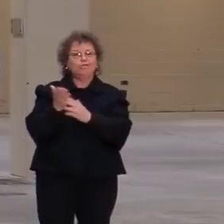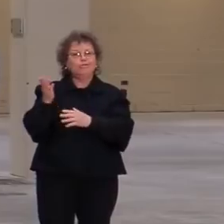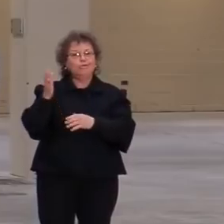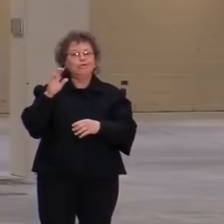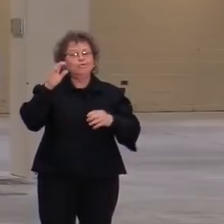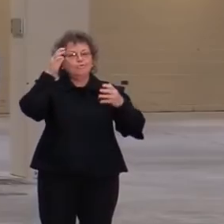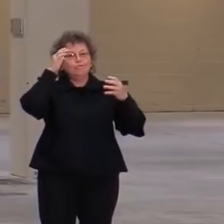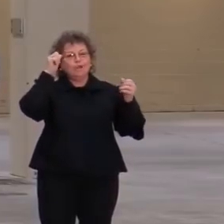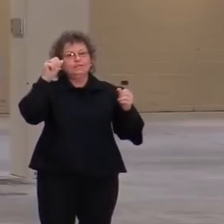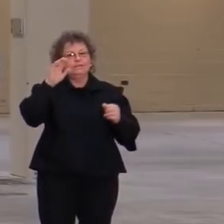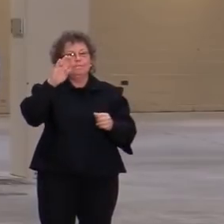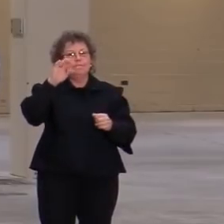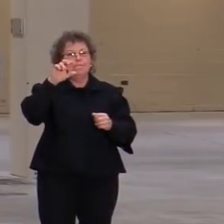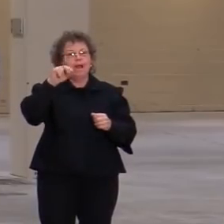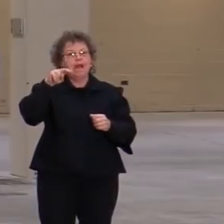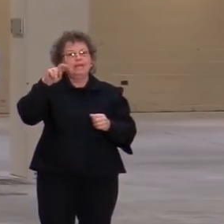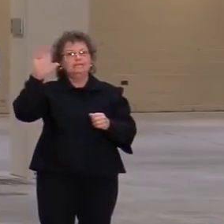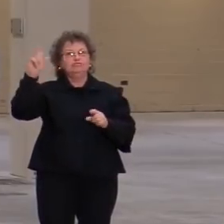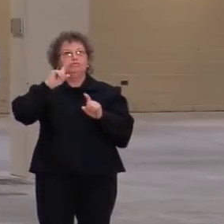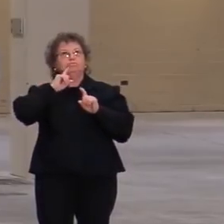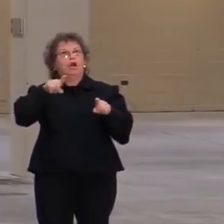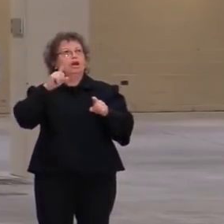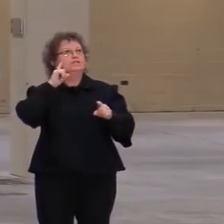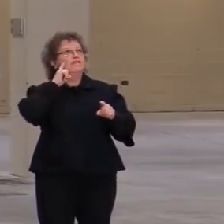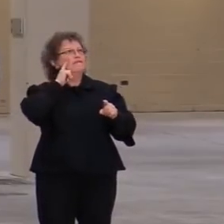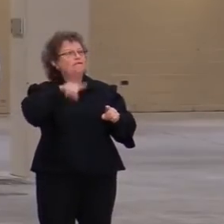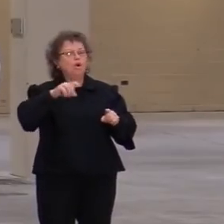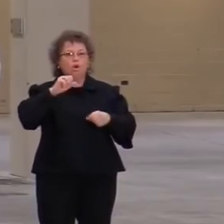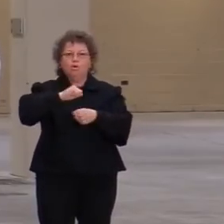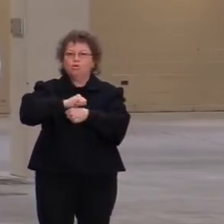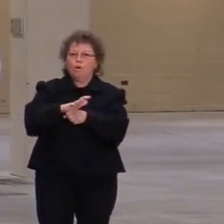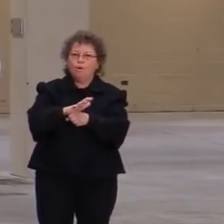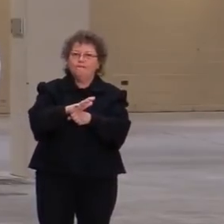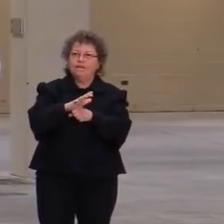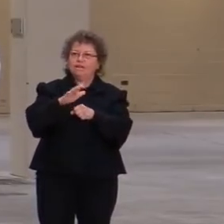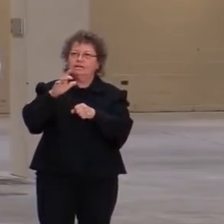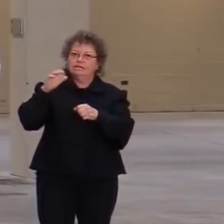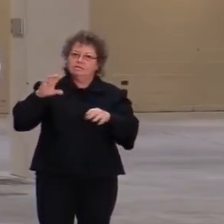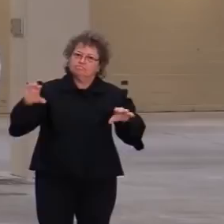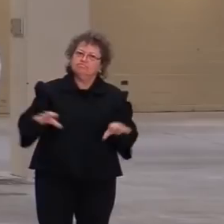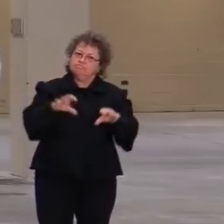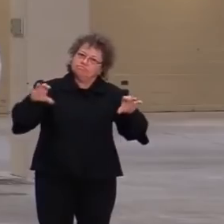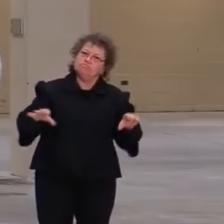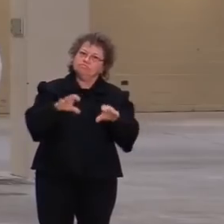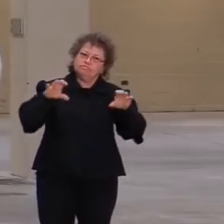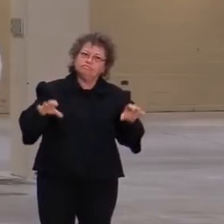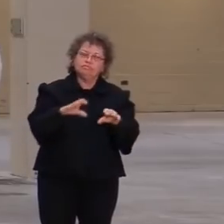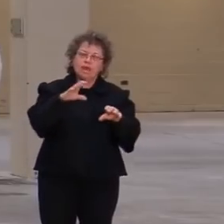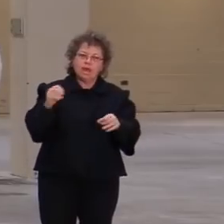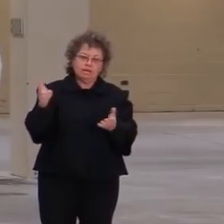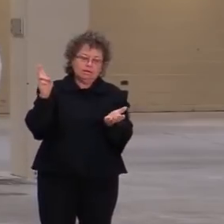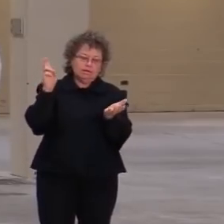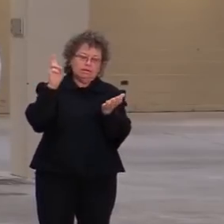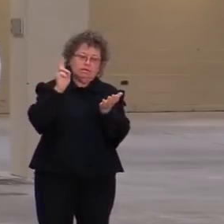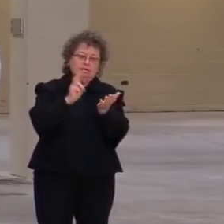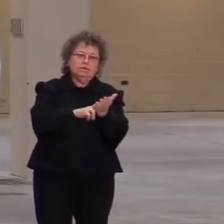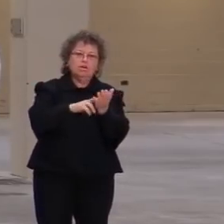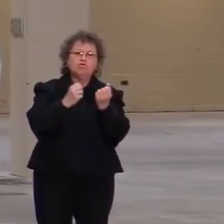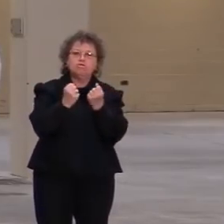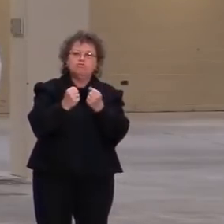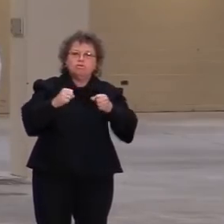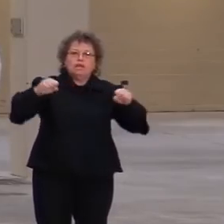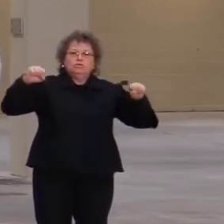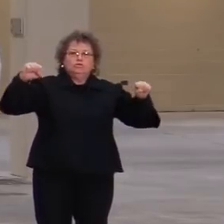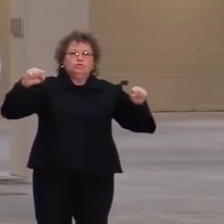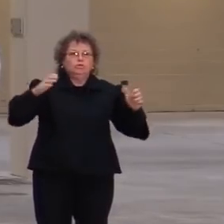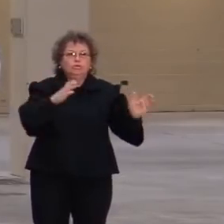incredible response to the COVID-19 and the signing of the American Rescue Plan into law earlier this month. Bob Fenton